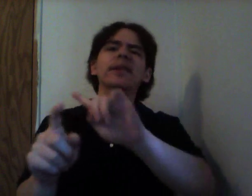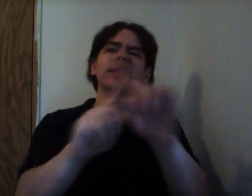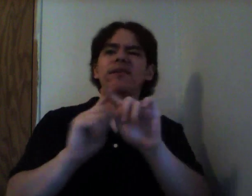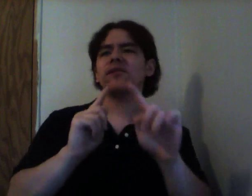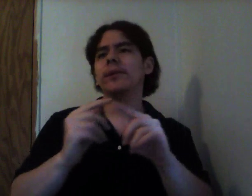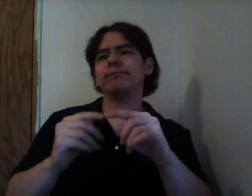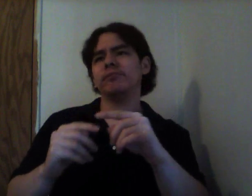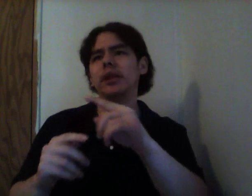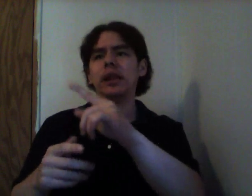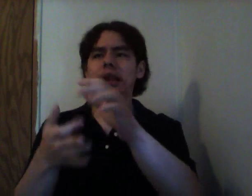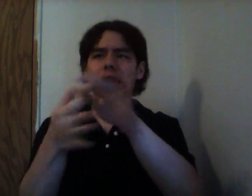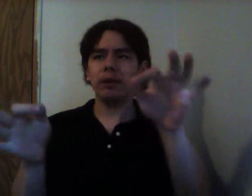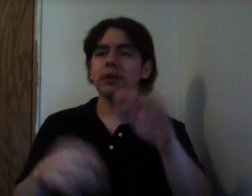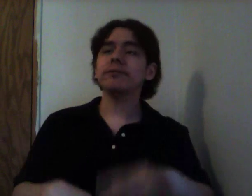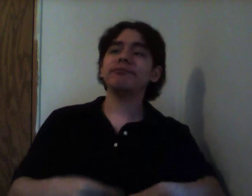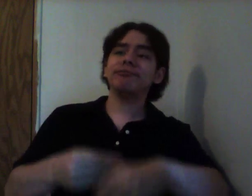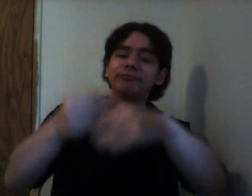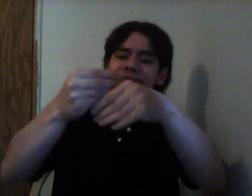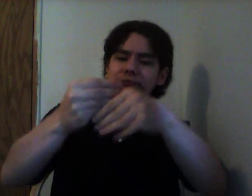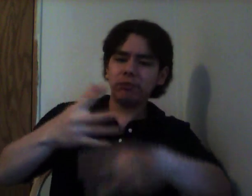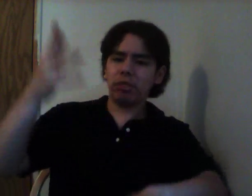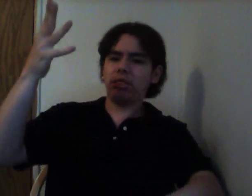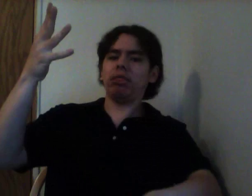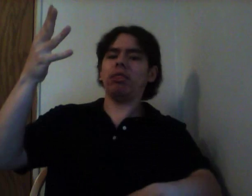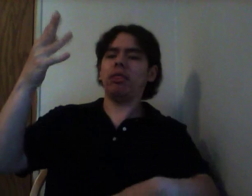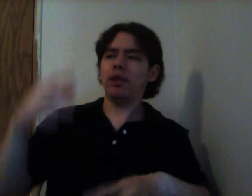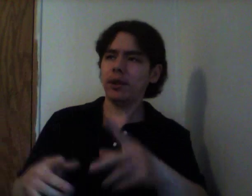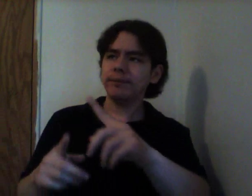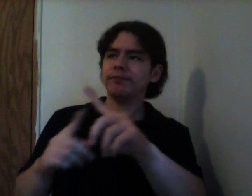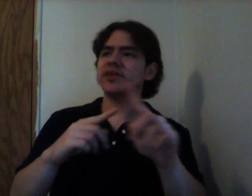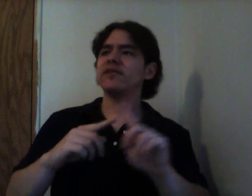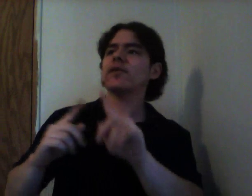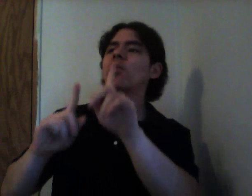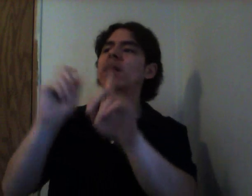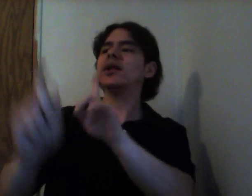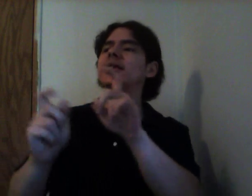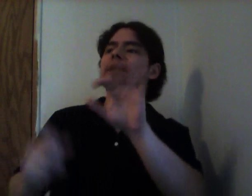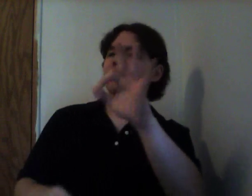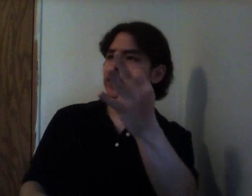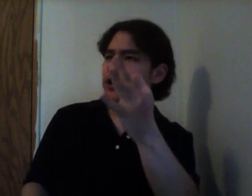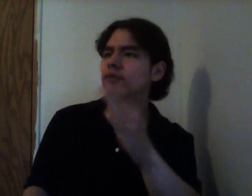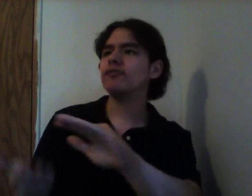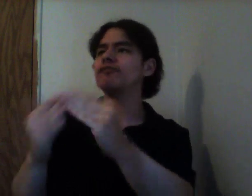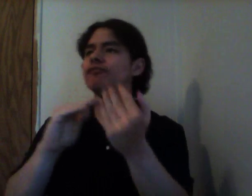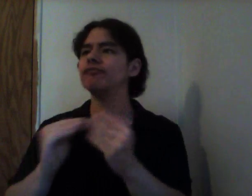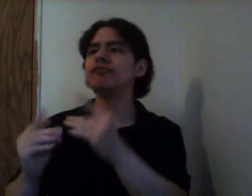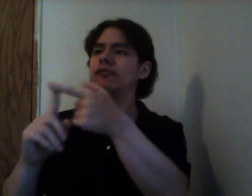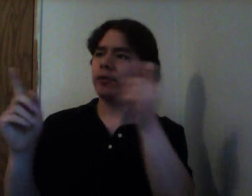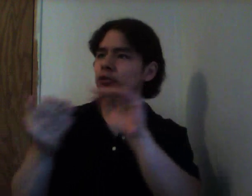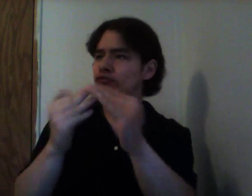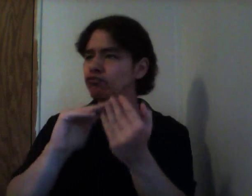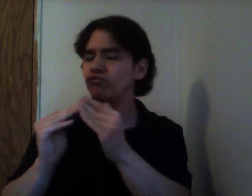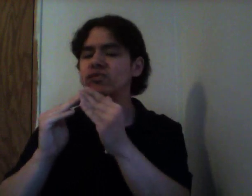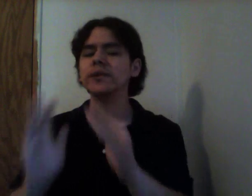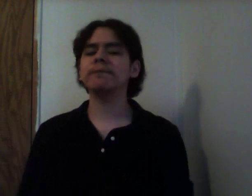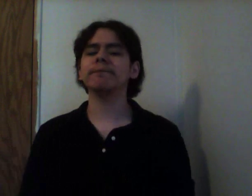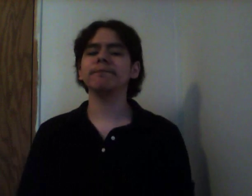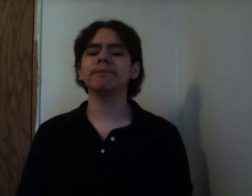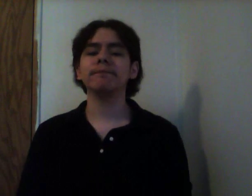languages. So here, for instance, are some questions coming up in French from the community, and then we got the other languages that I happen